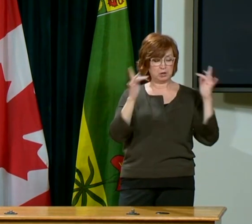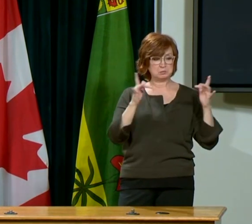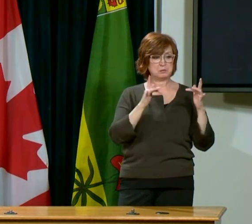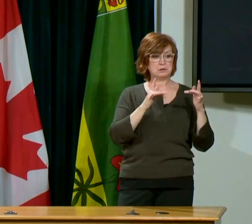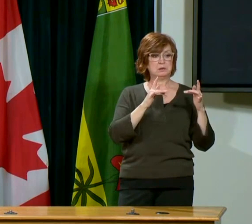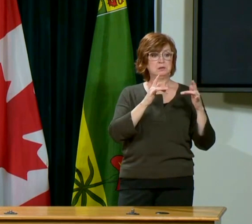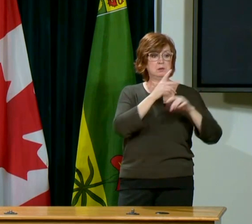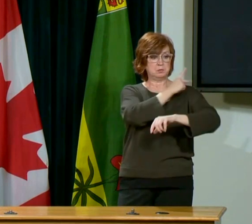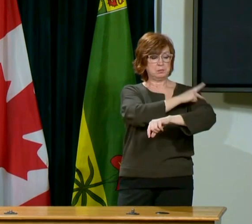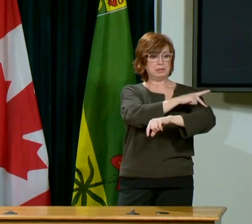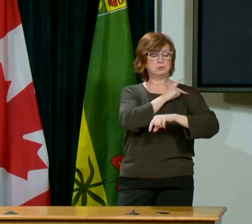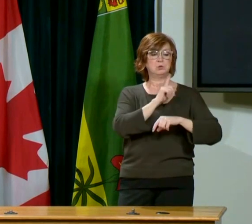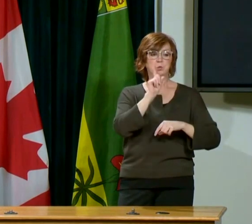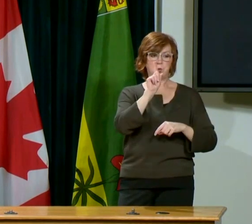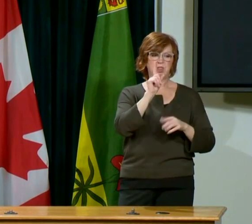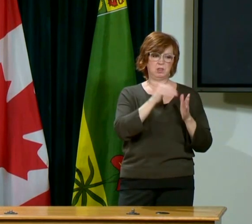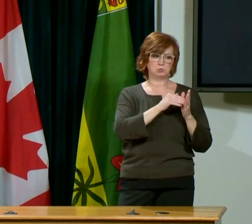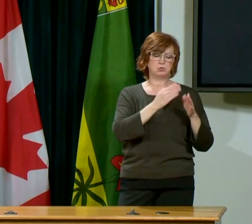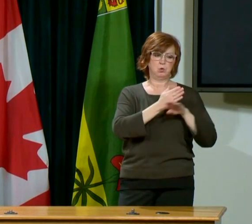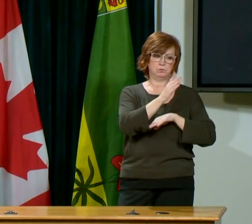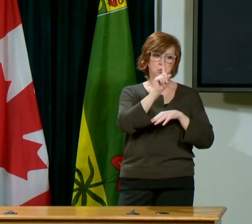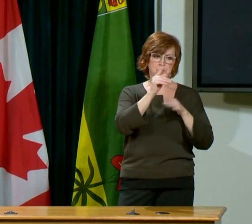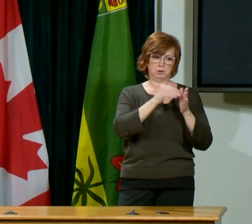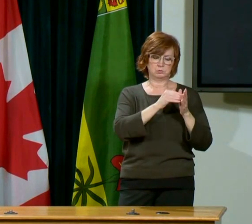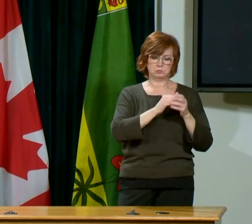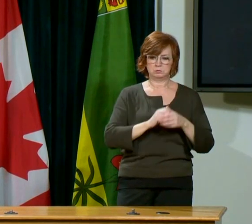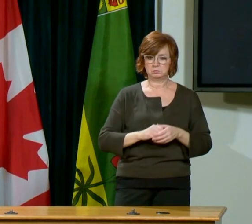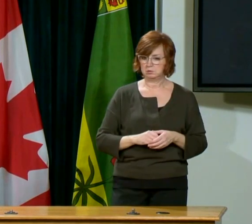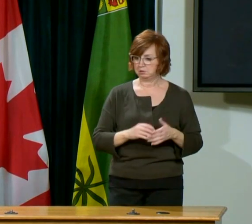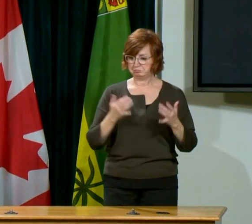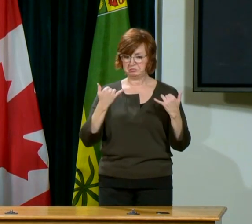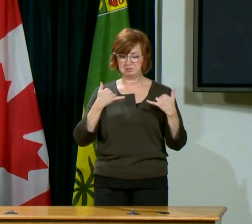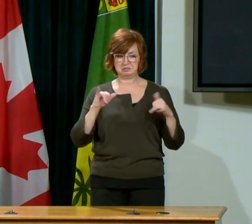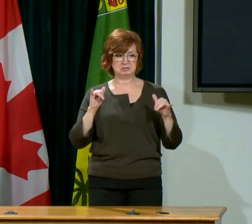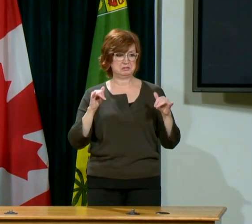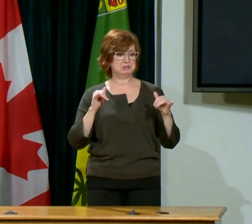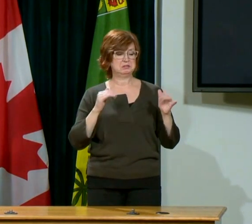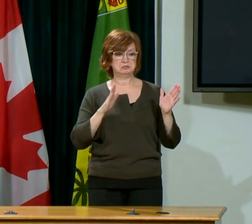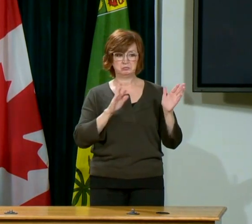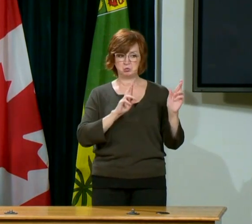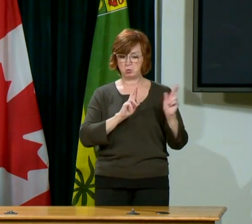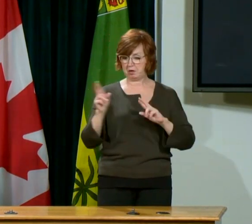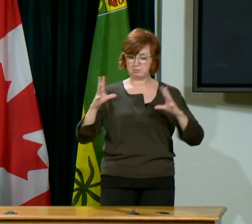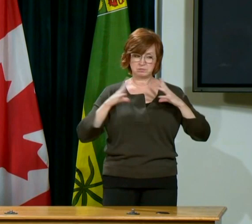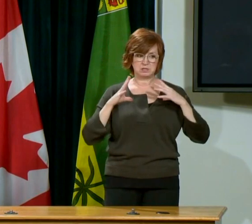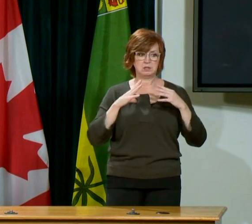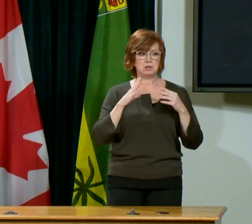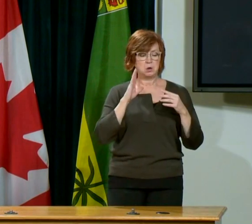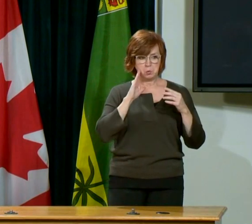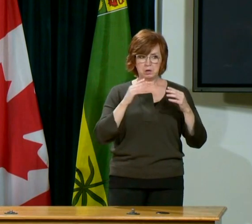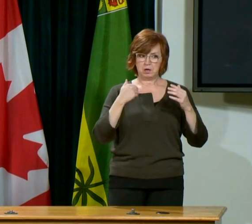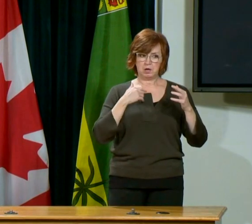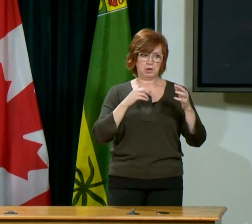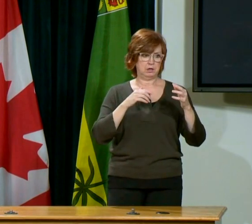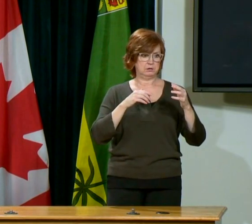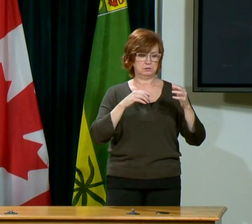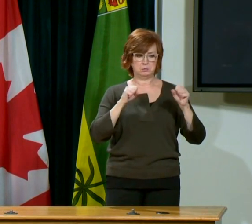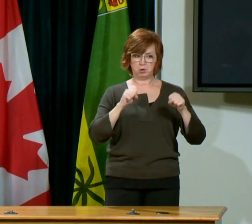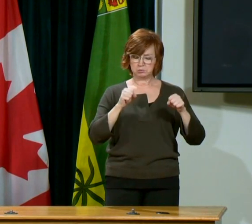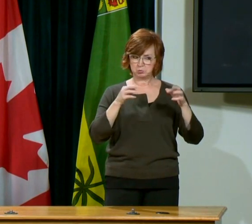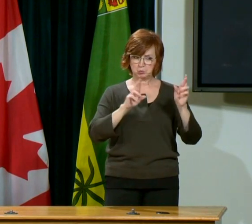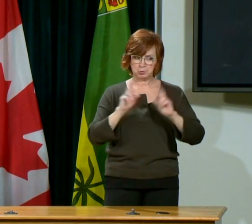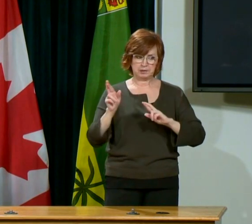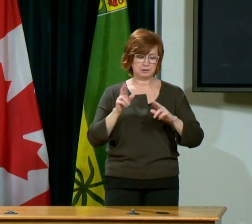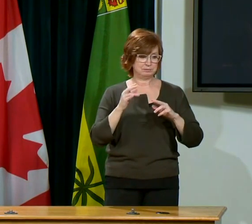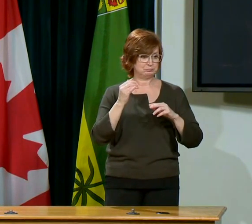is still in place to significantly increase those services over the next few weeks and months as it's